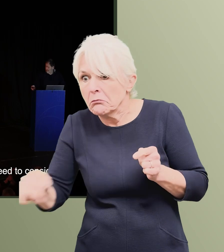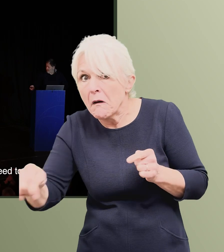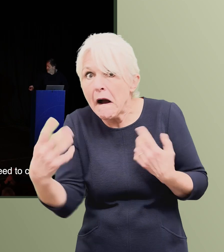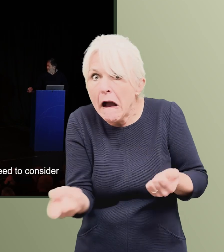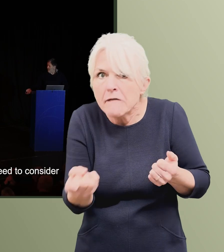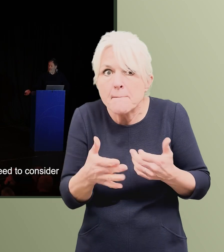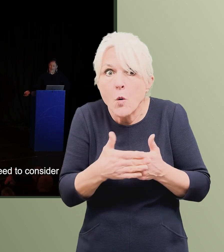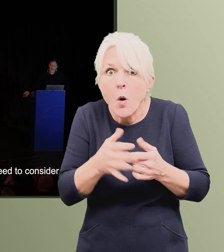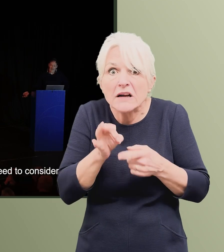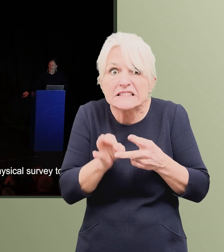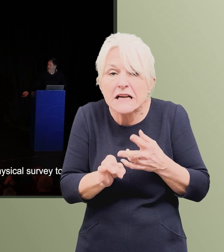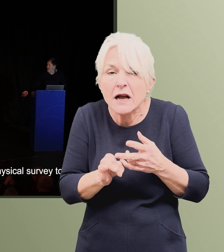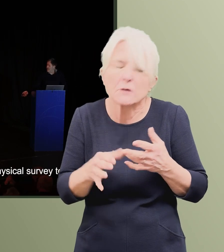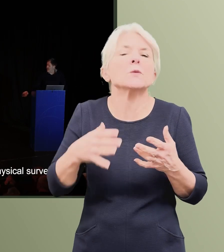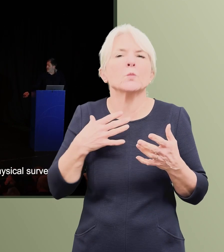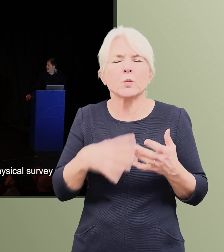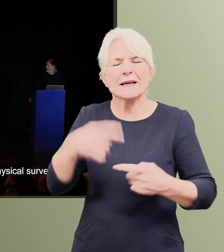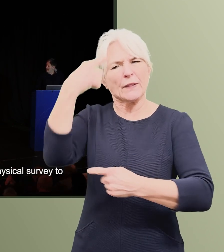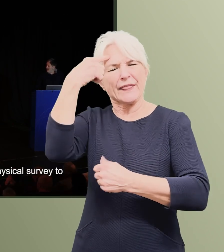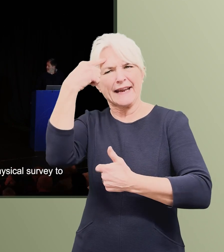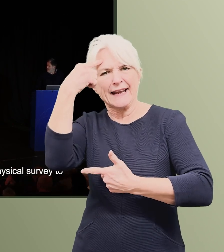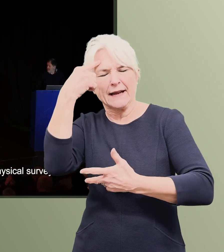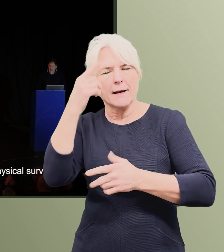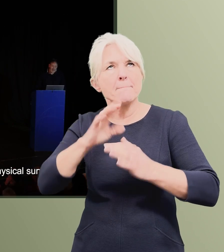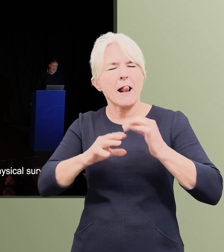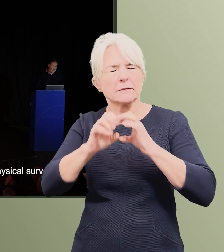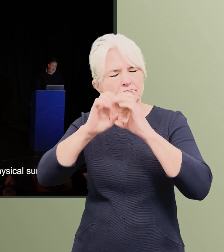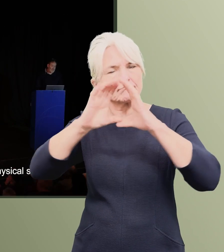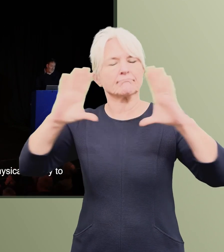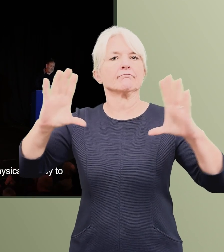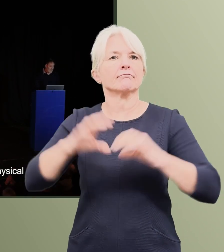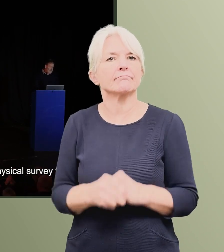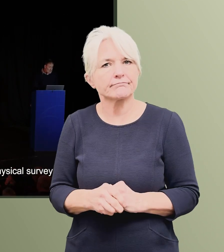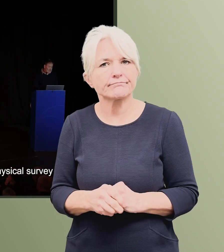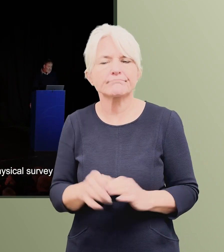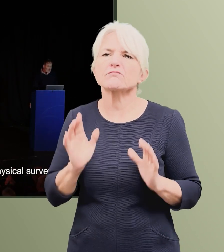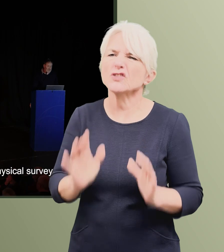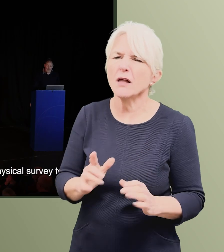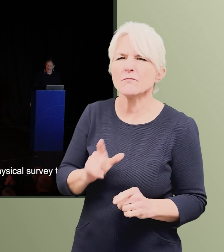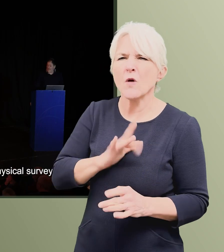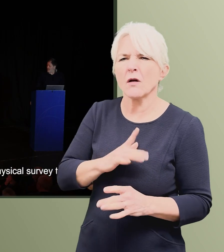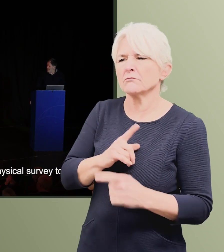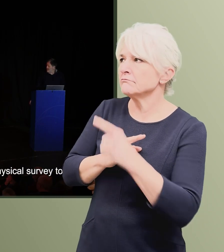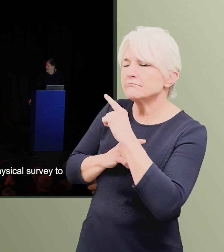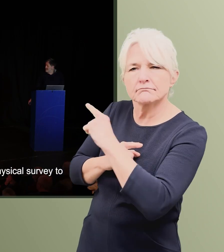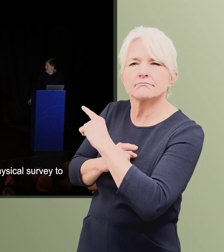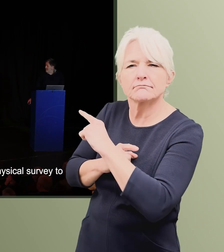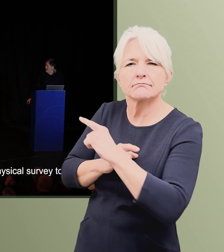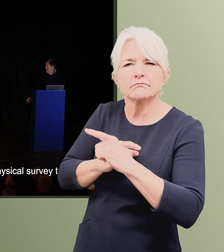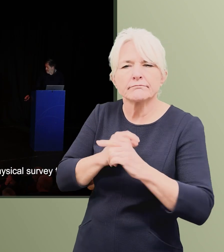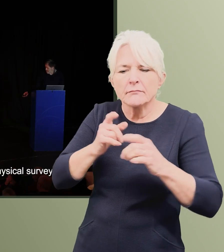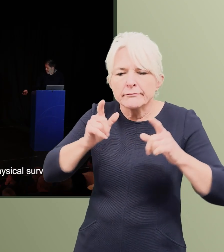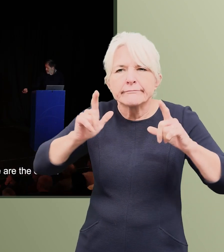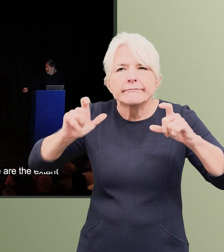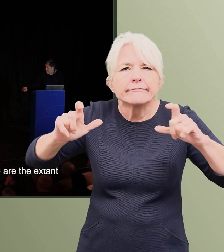thing we need to consider when we're looking at these particular sites. We decided from that initial geophysical survey to